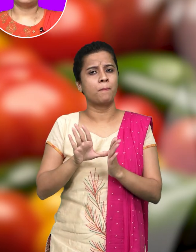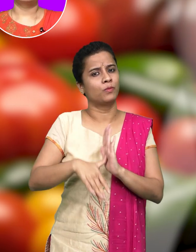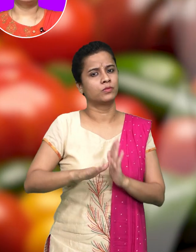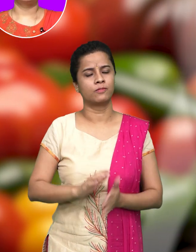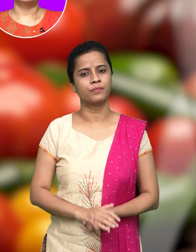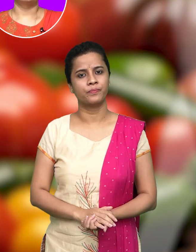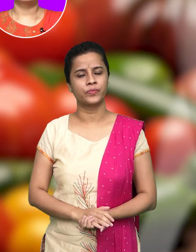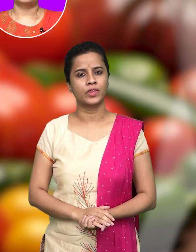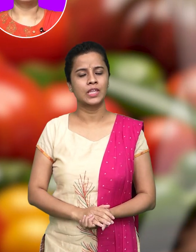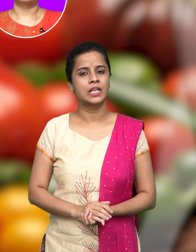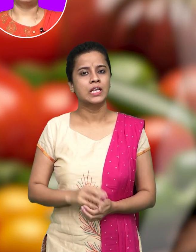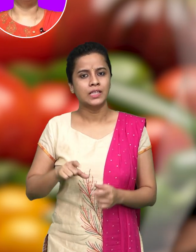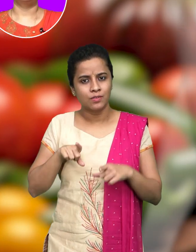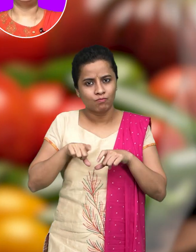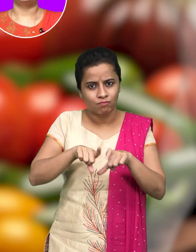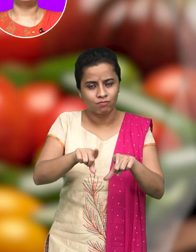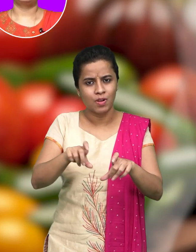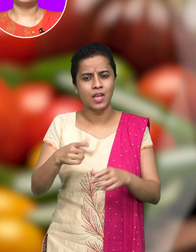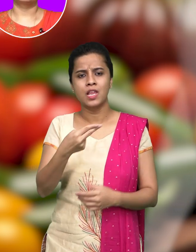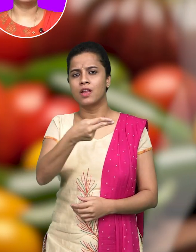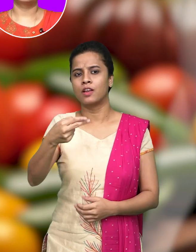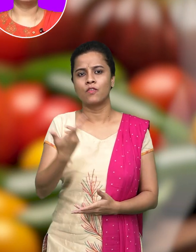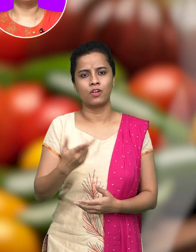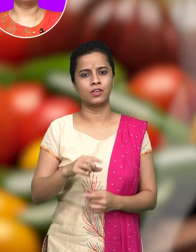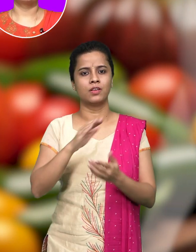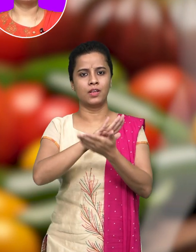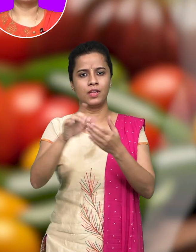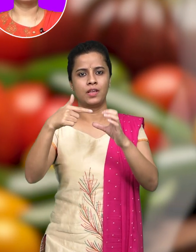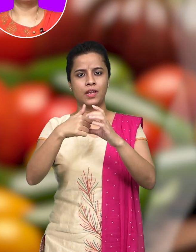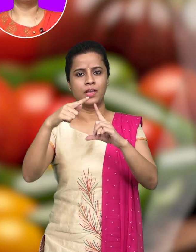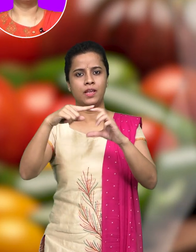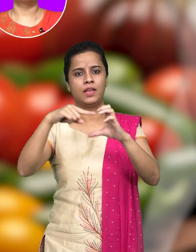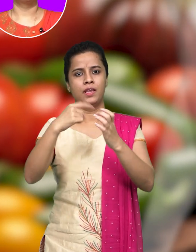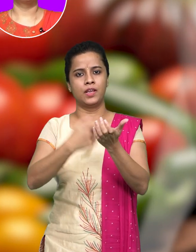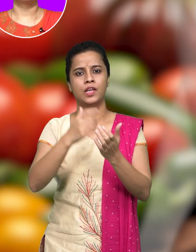These organisms are called heterotrophs.